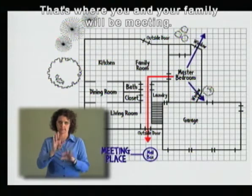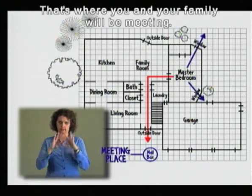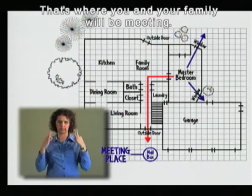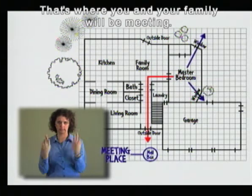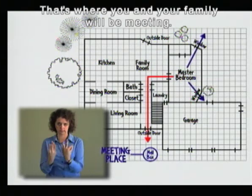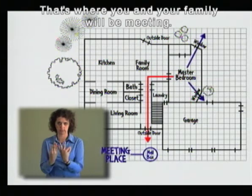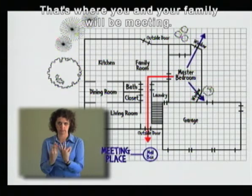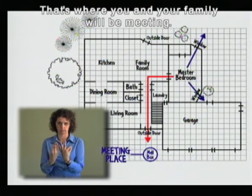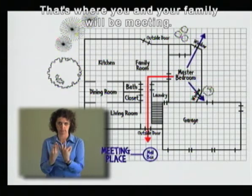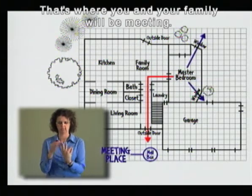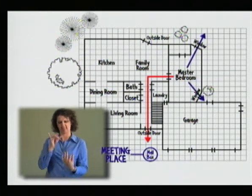will be meeting.